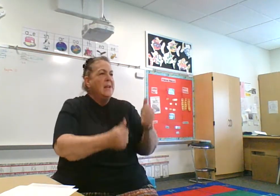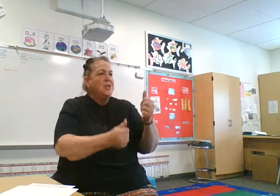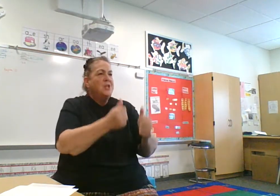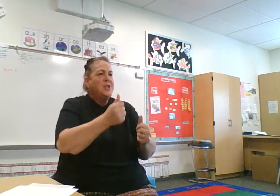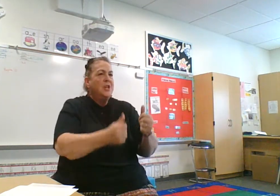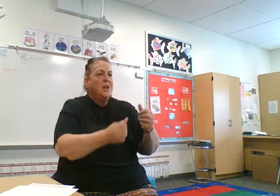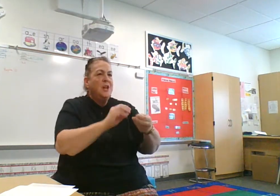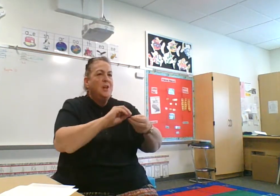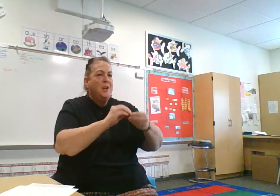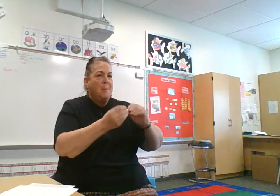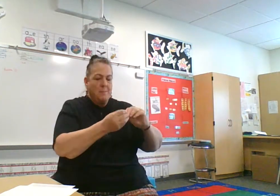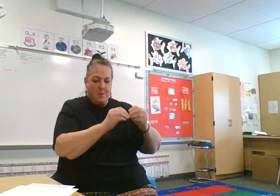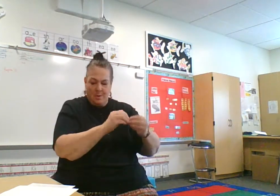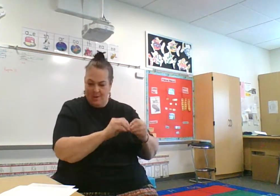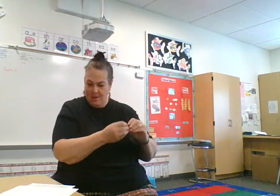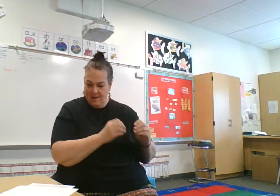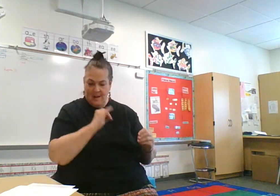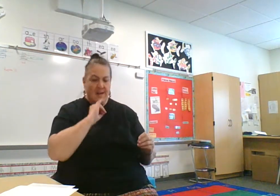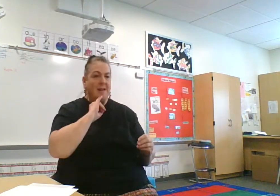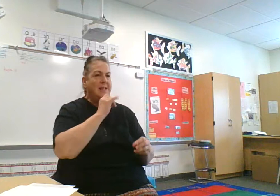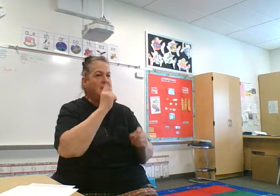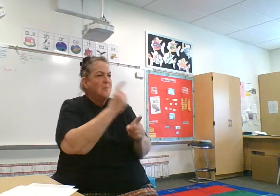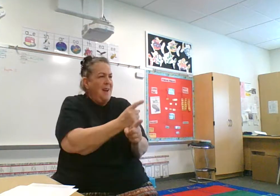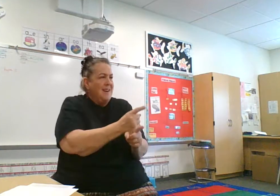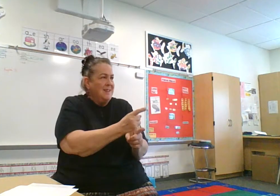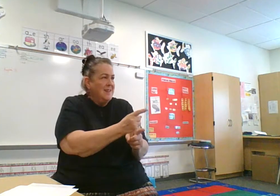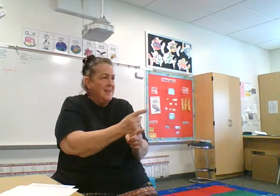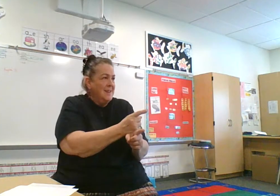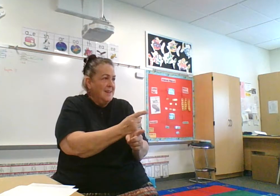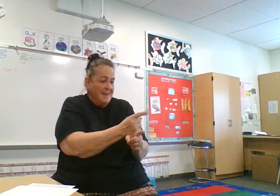Which number is right?